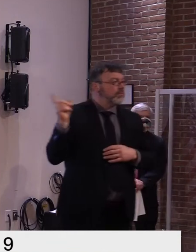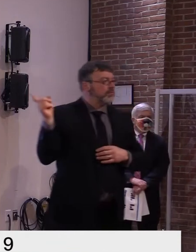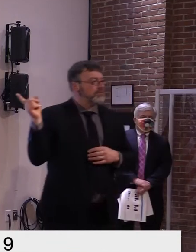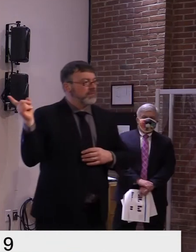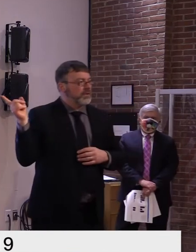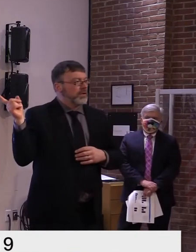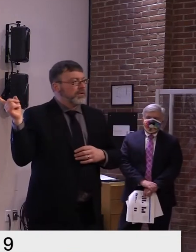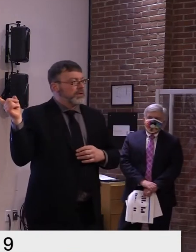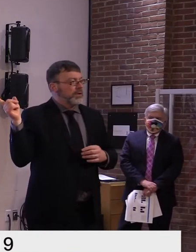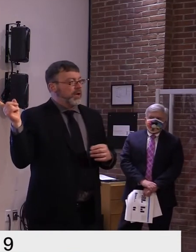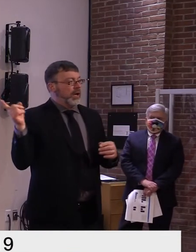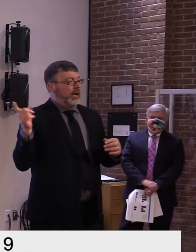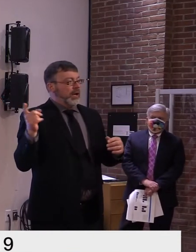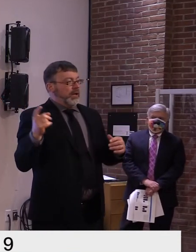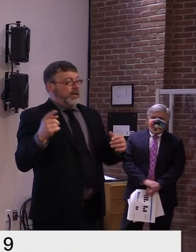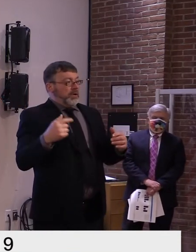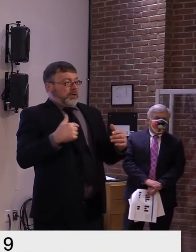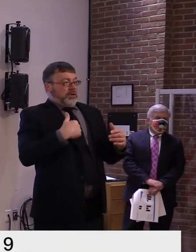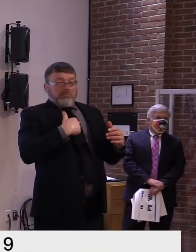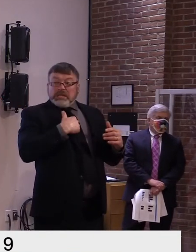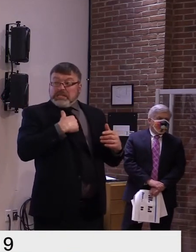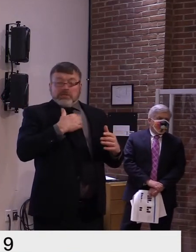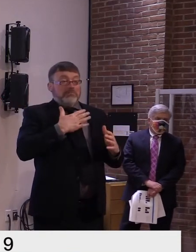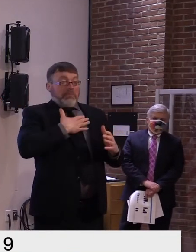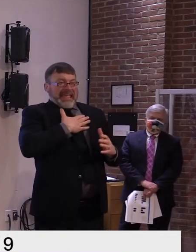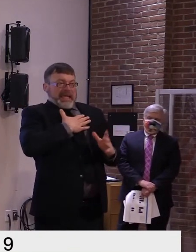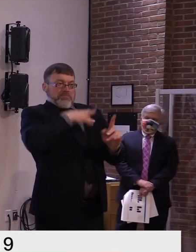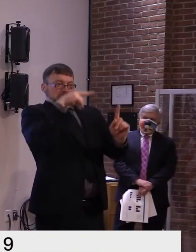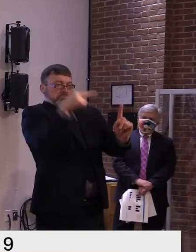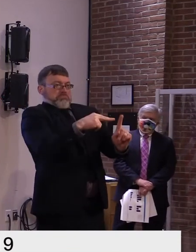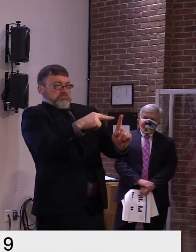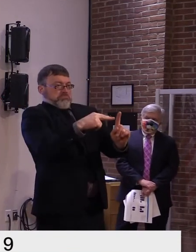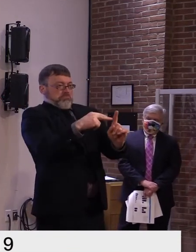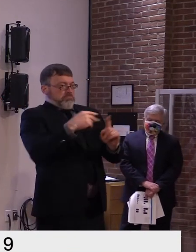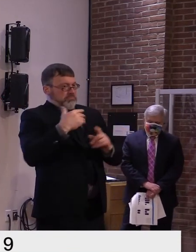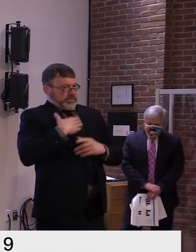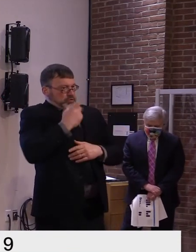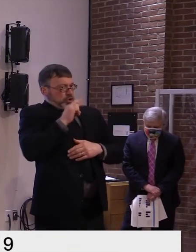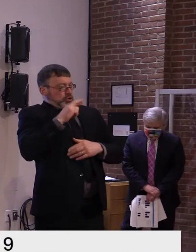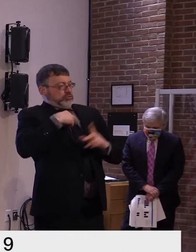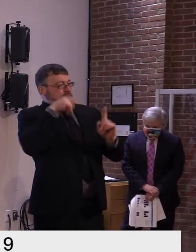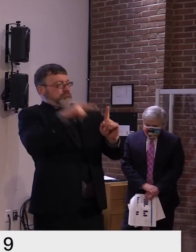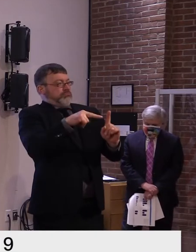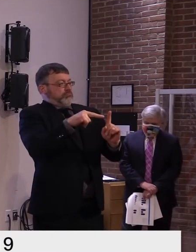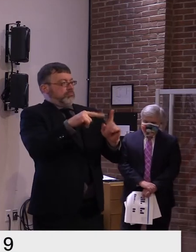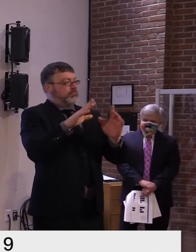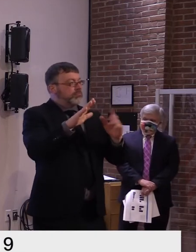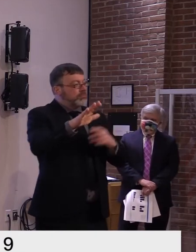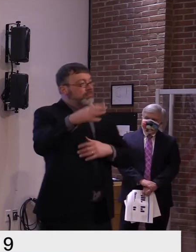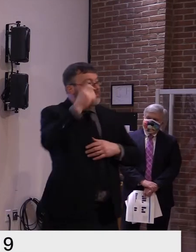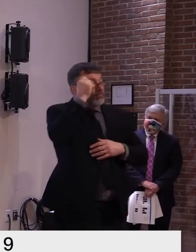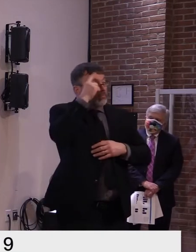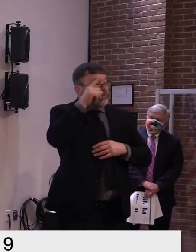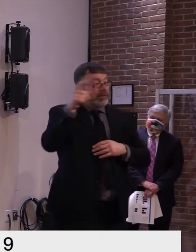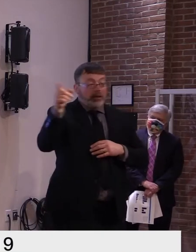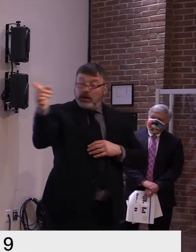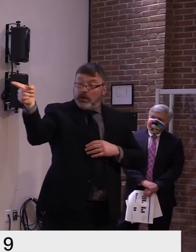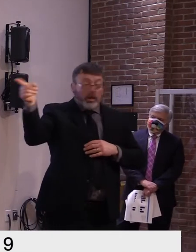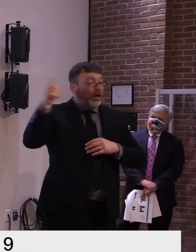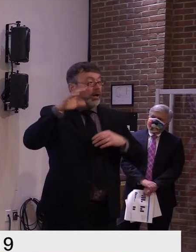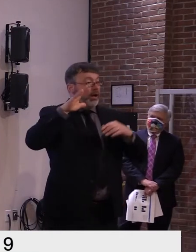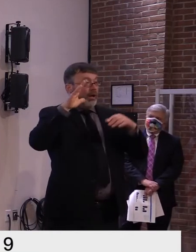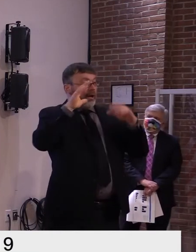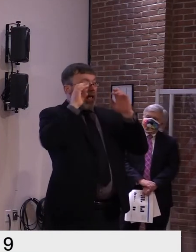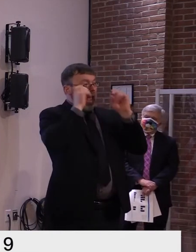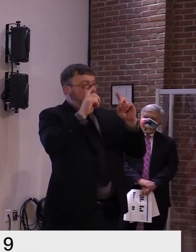again is just totally remarkable. And I have to believe that everyone who works in the school environment